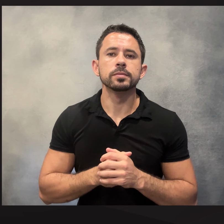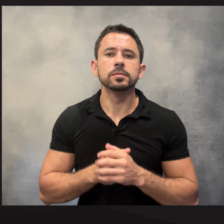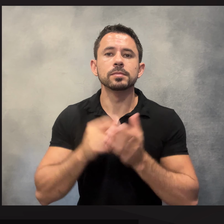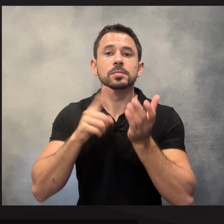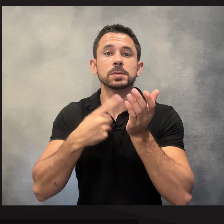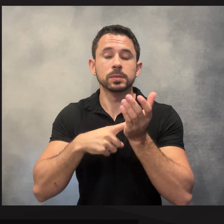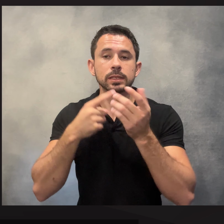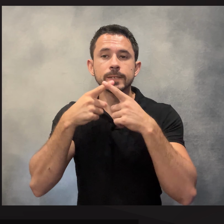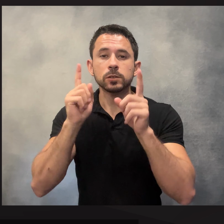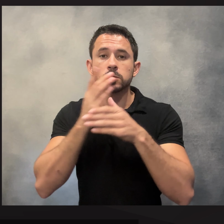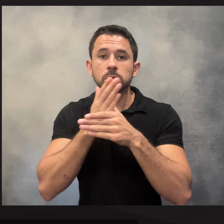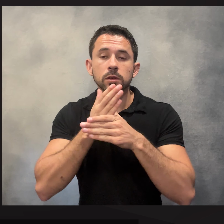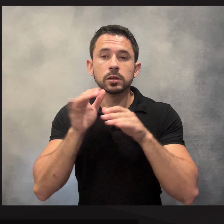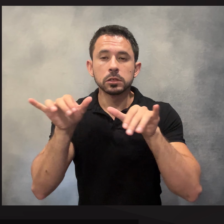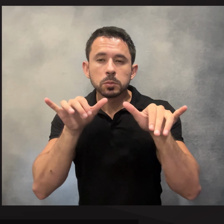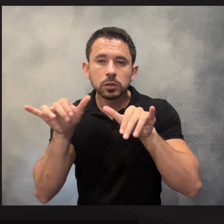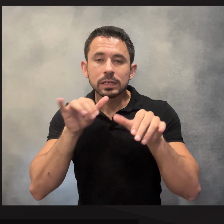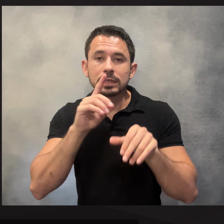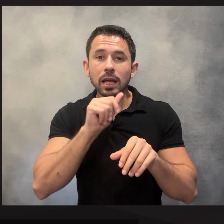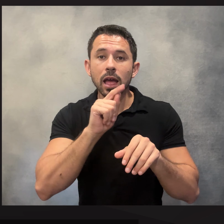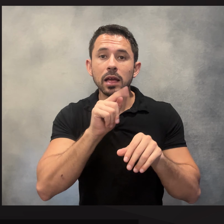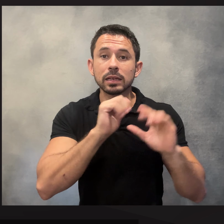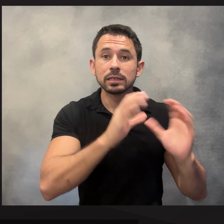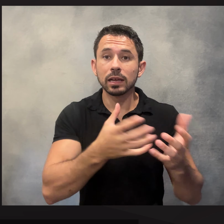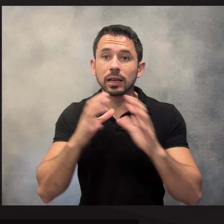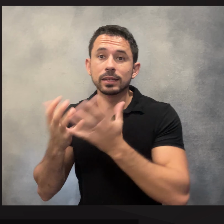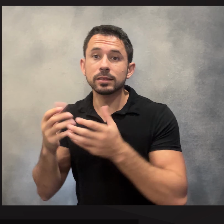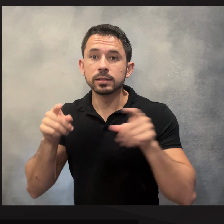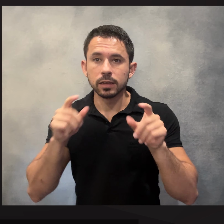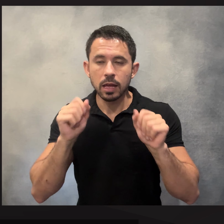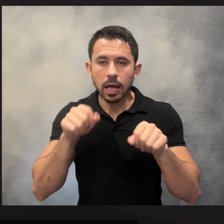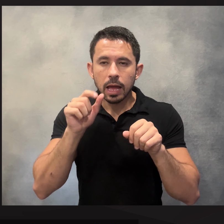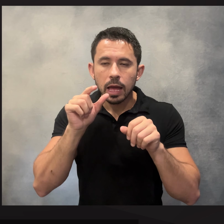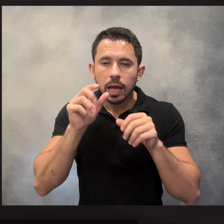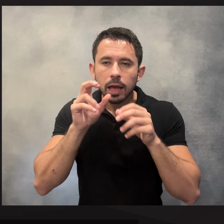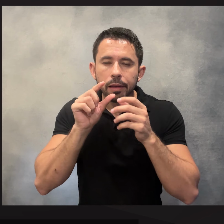Sometimes the differences between similar data sets can be subtle.